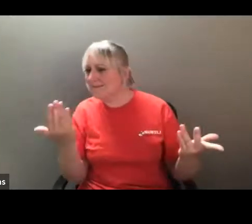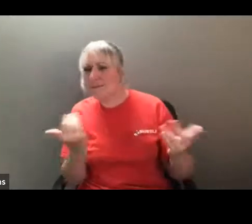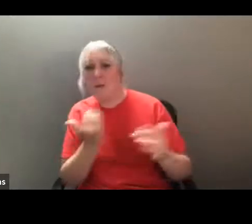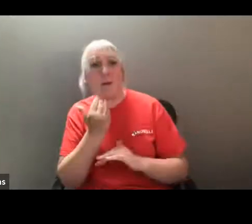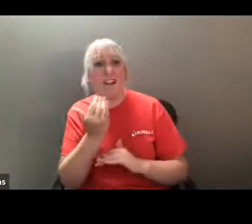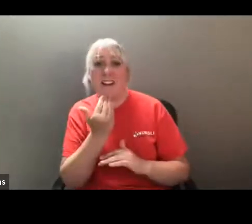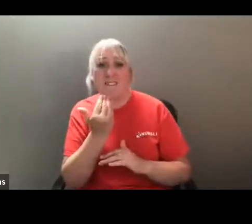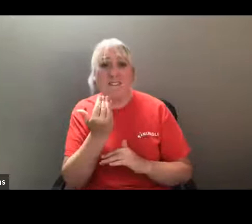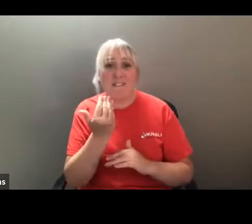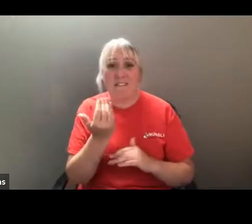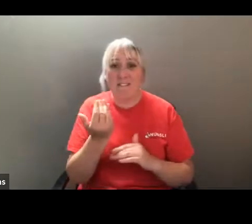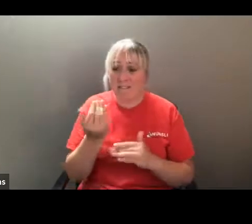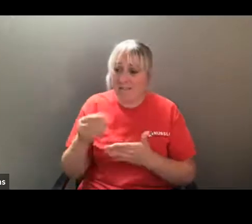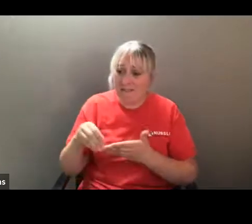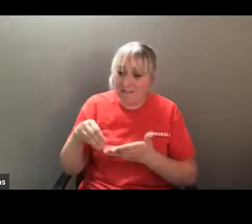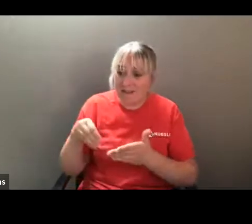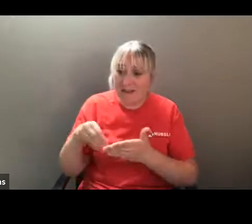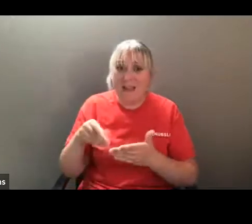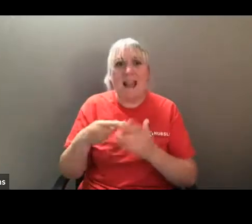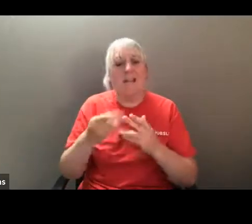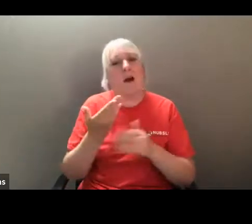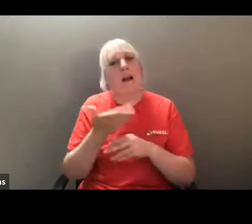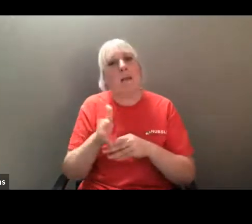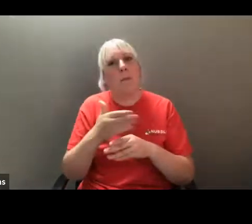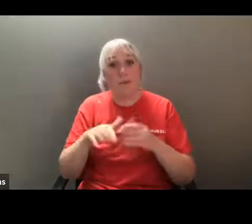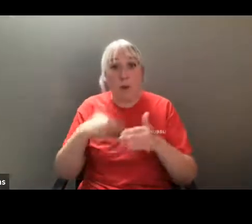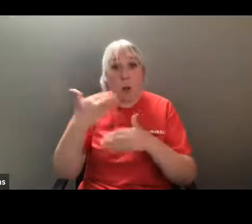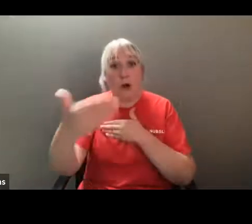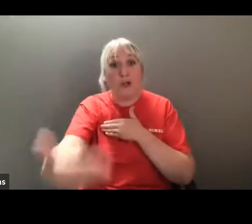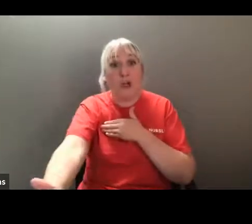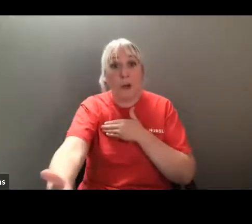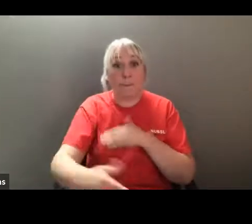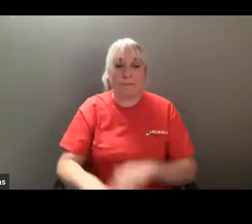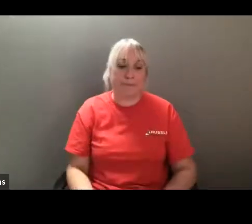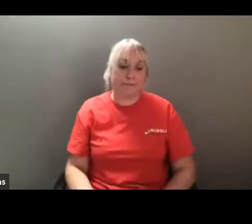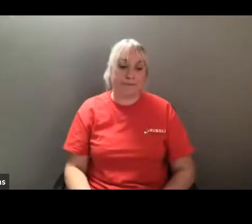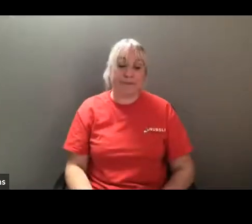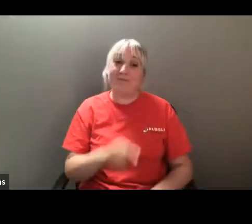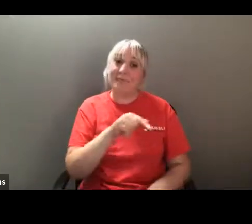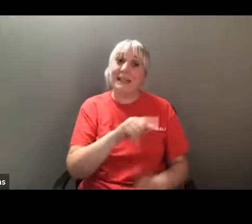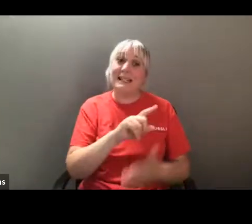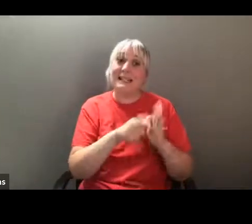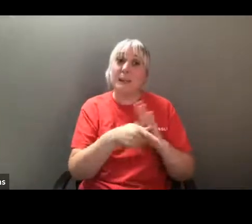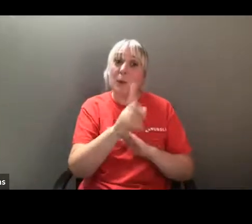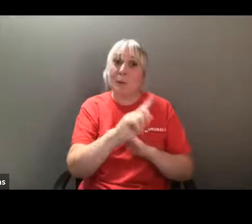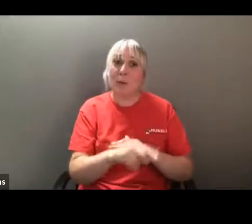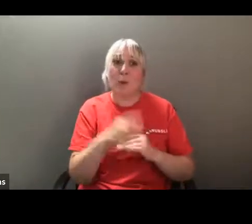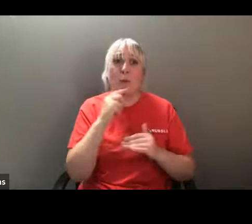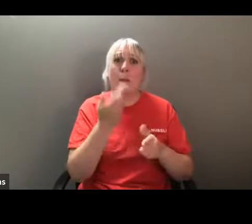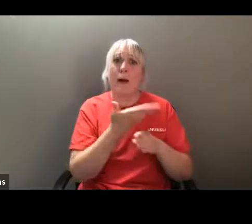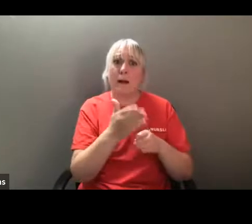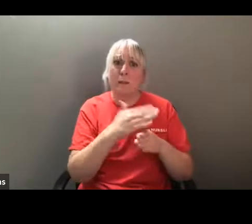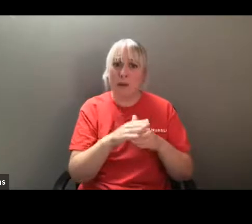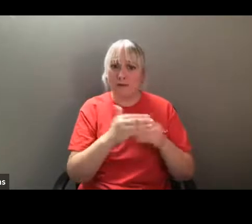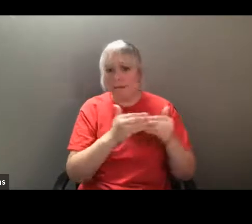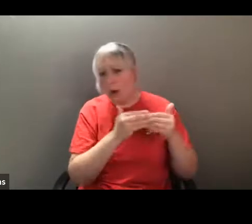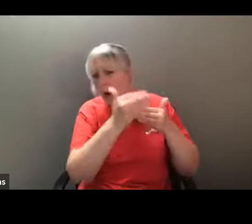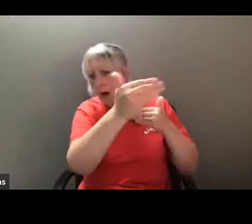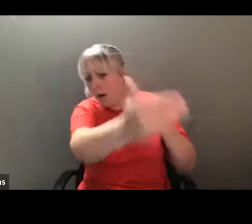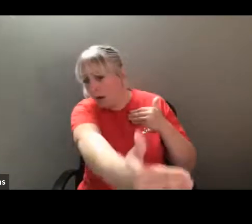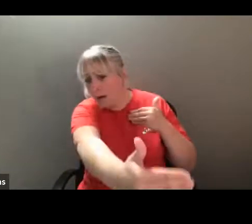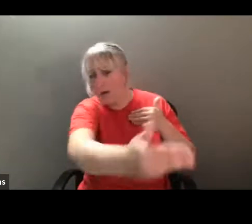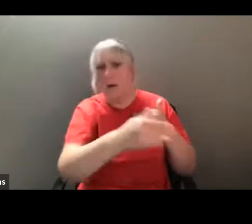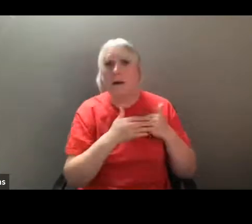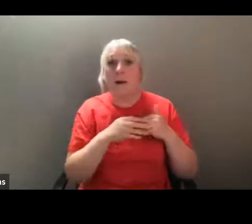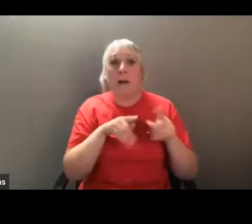time. Disabled people are more likely to find themselves out of work for an extended period of time. 10% of disabled people have been out of work